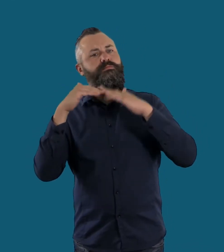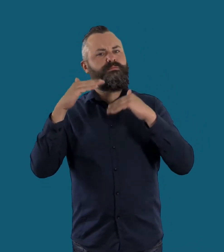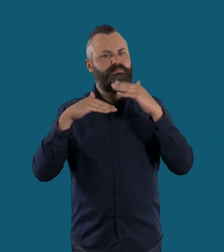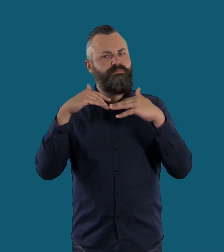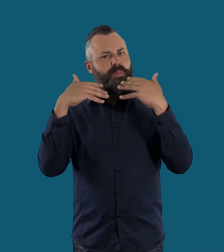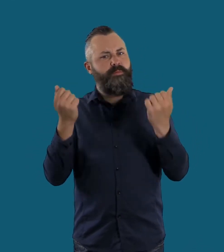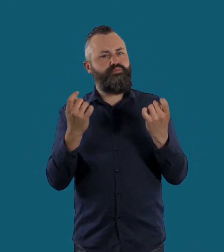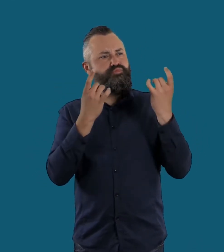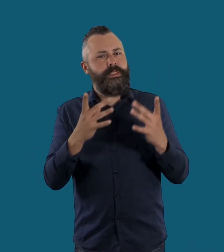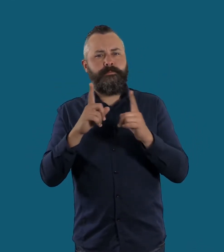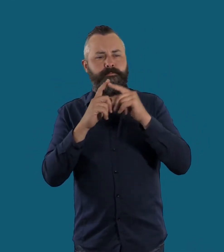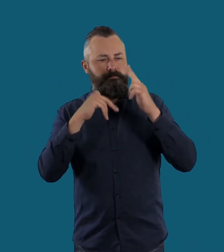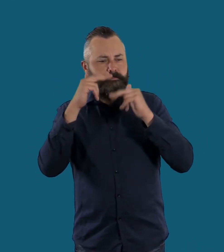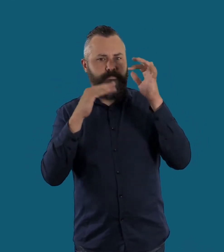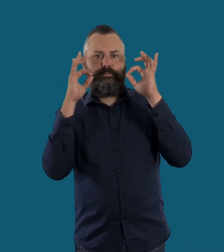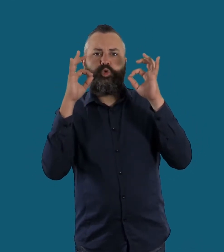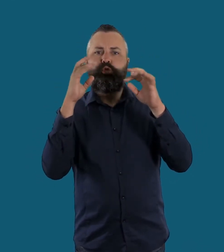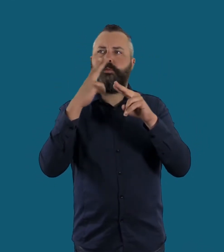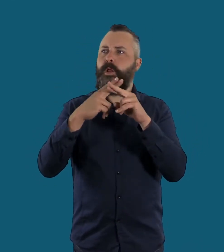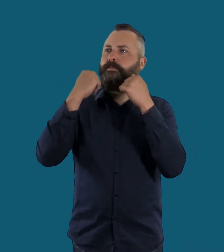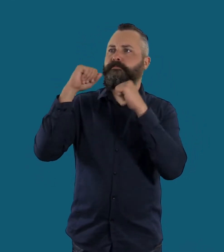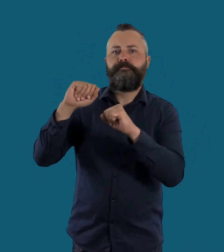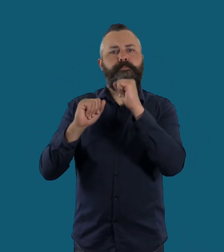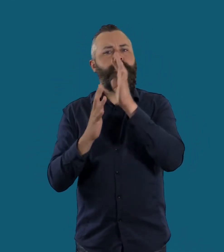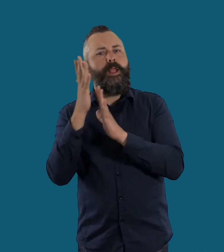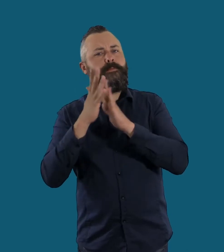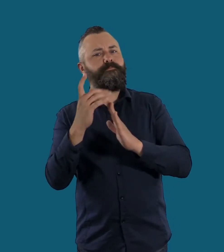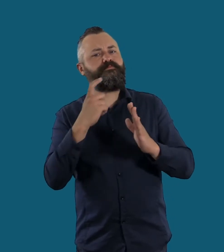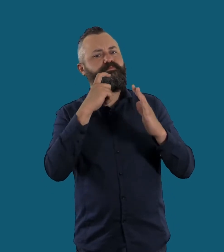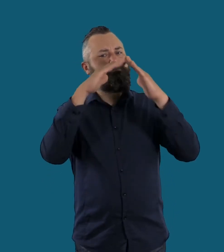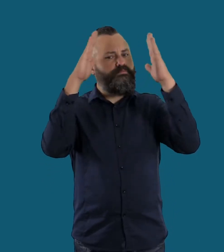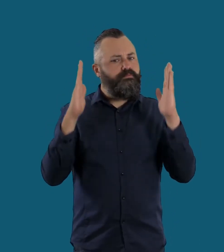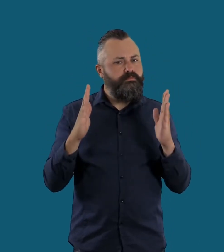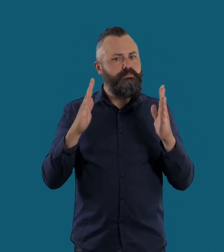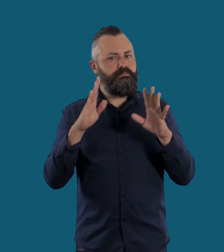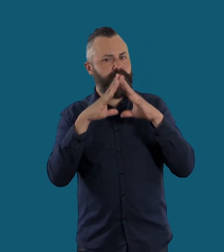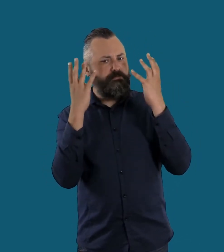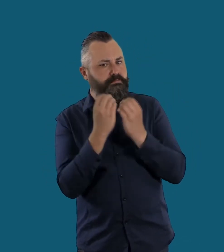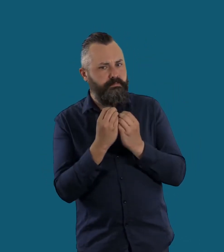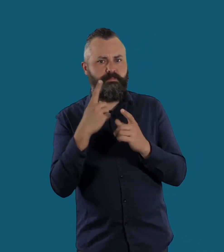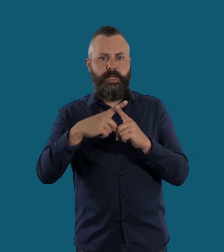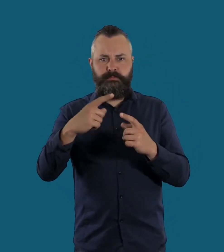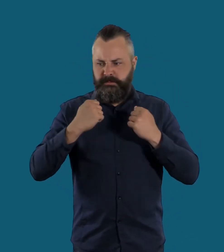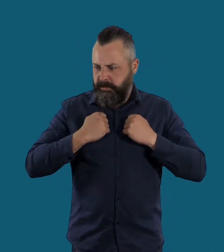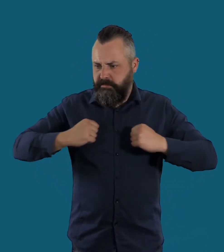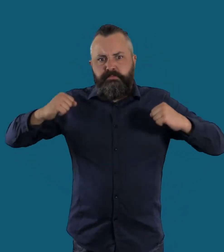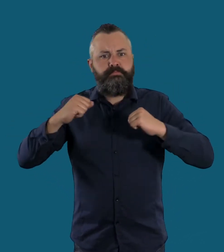Homes that are prepared to the highest level, have been constructed to bushfire protection levels, and are actively defended may provide some safety.